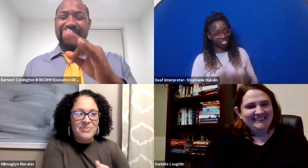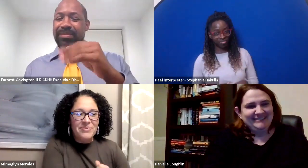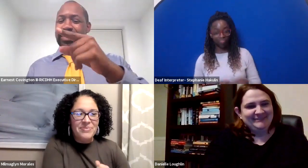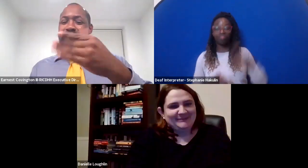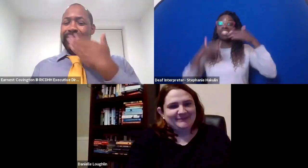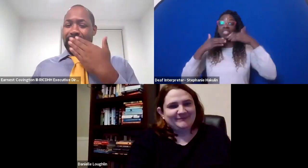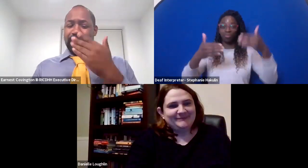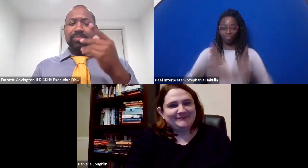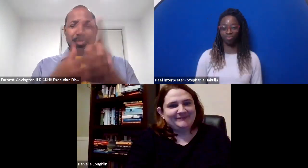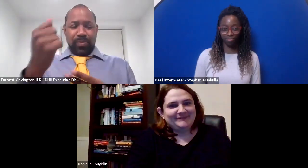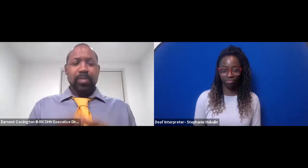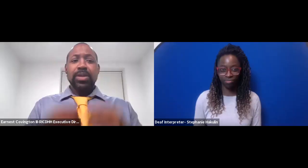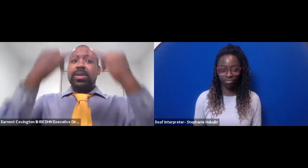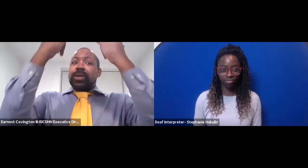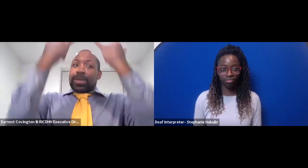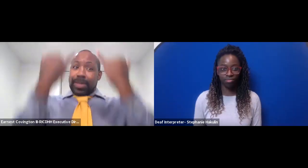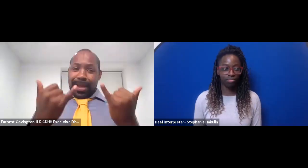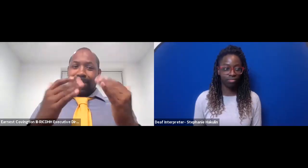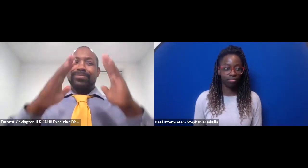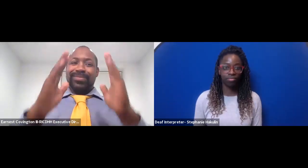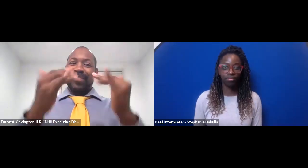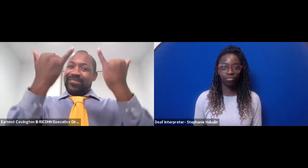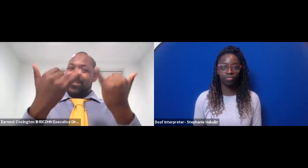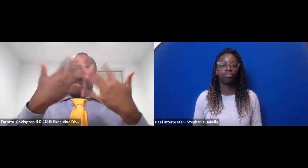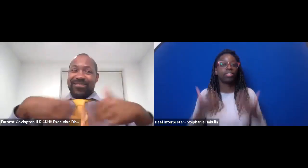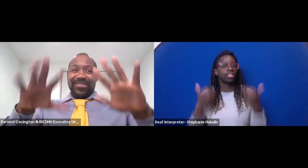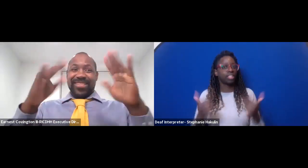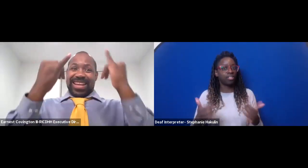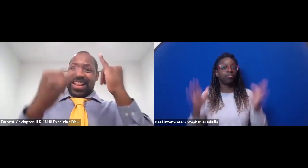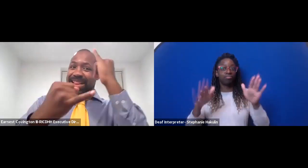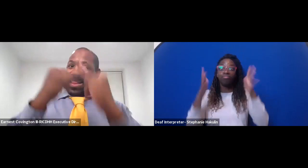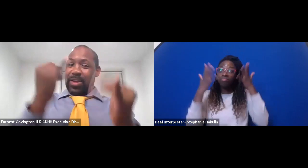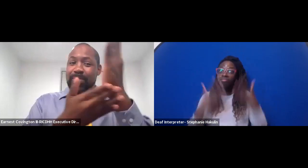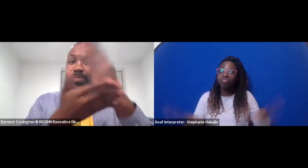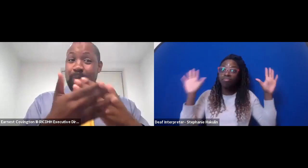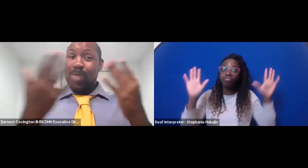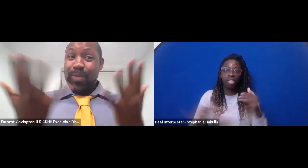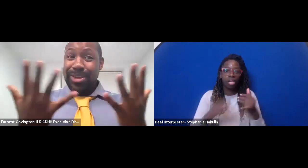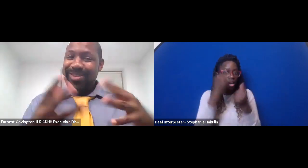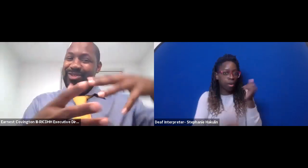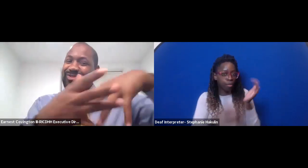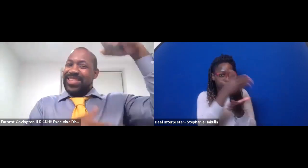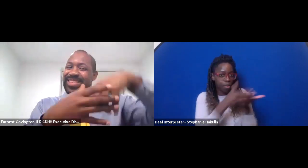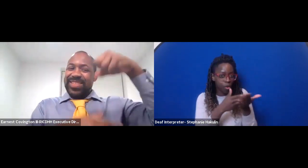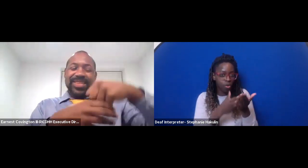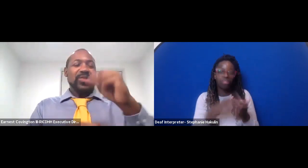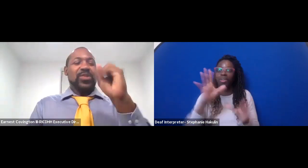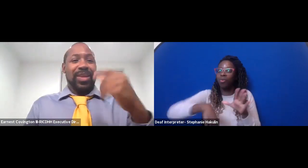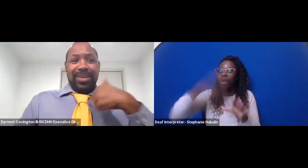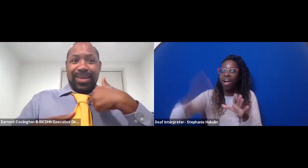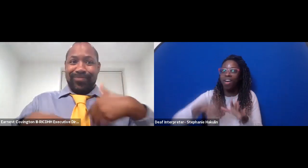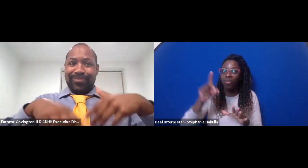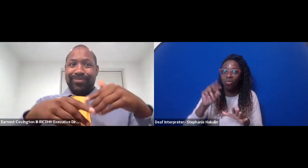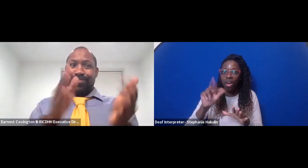Great. Thanks, everyone. What a wonderful exchange. Now we're getting to our